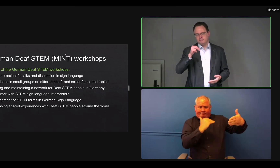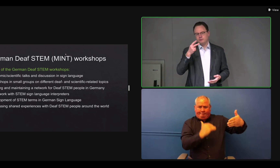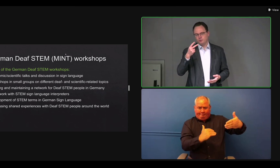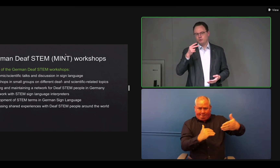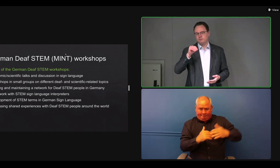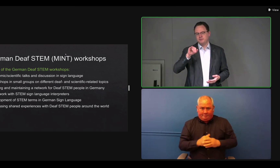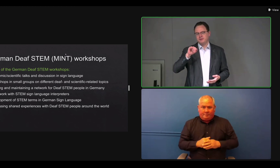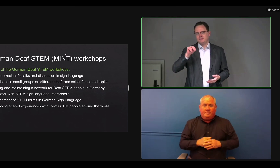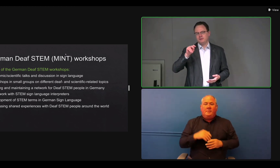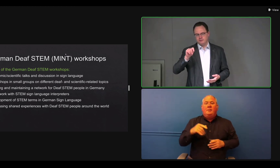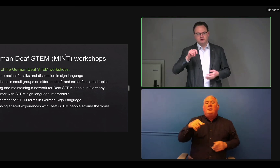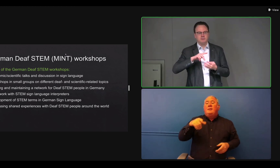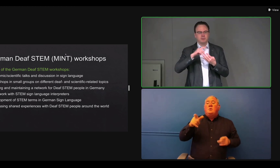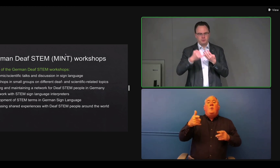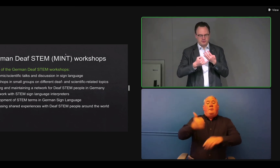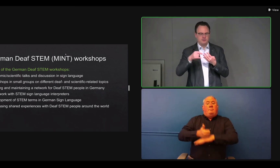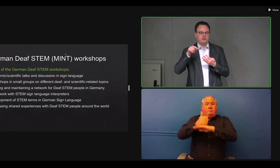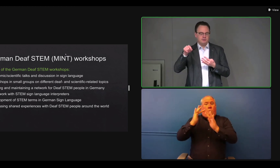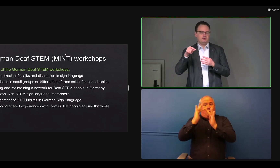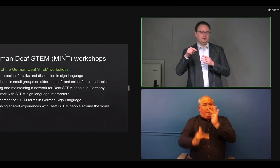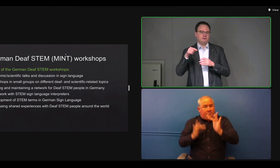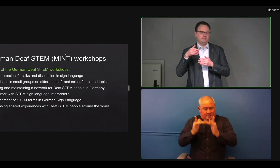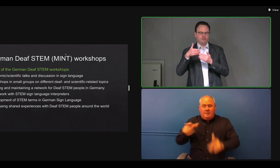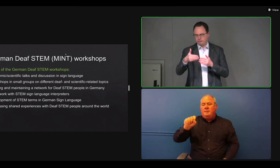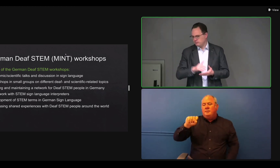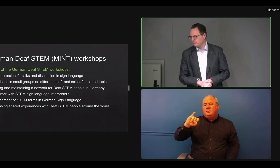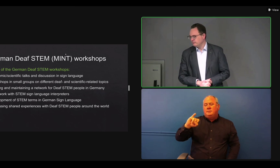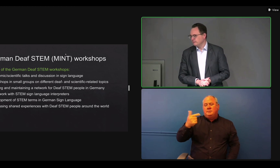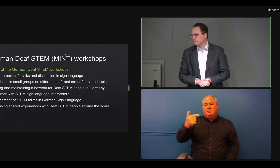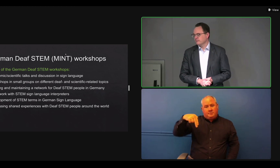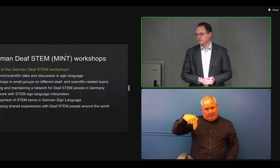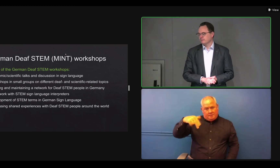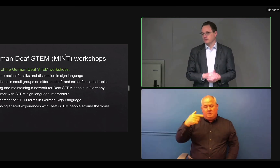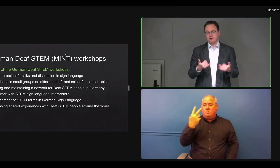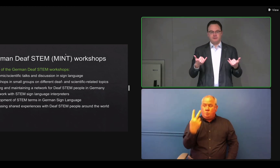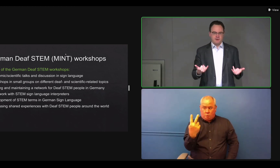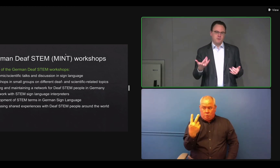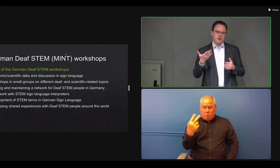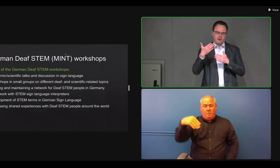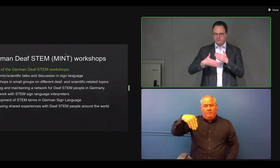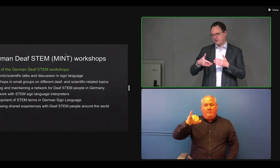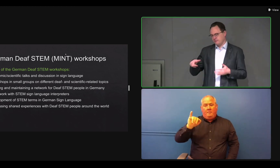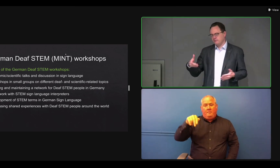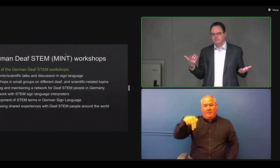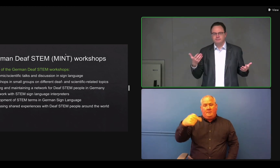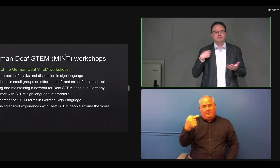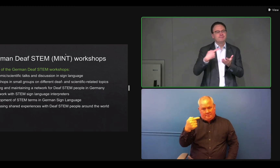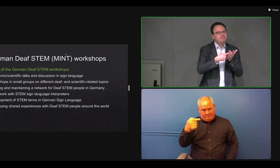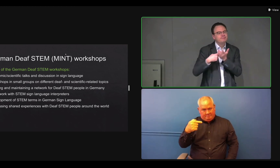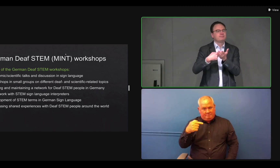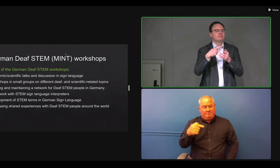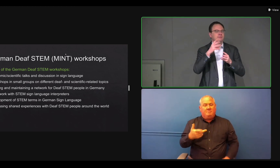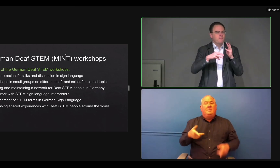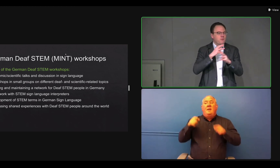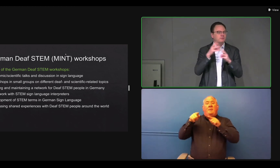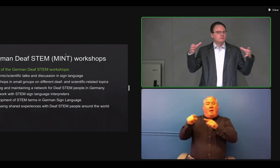so that we have access, especially in interpreted settings. So this project's name is Sign2MINT,